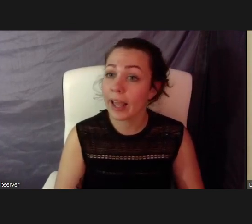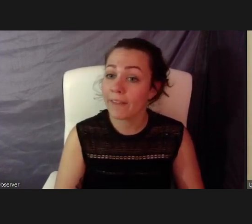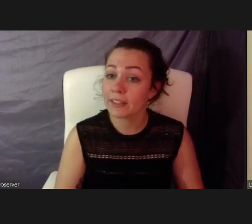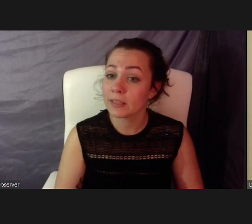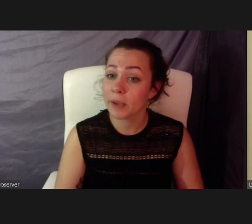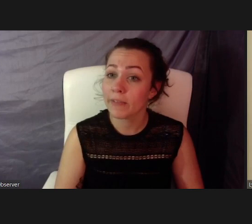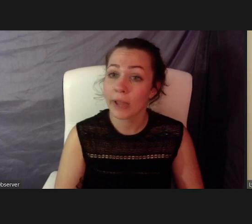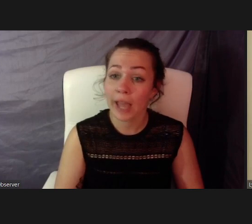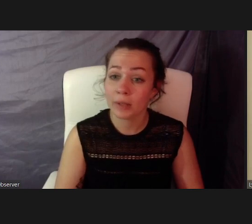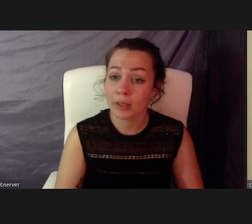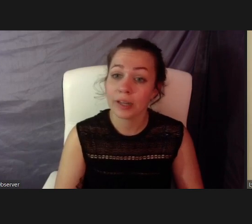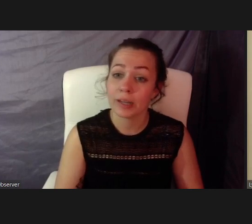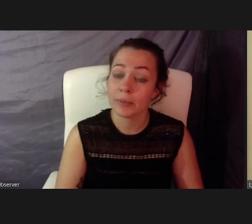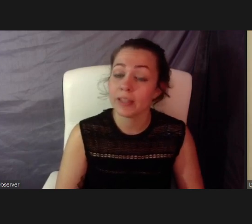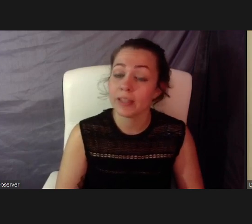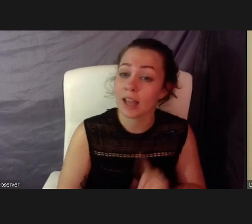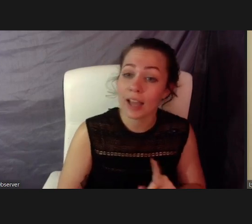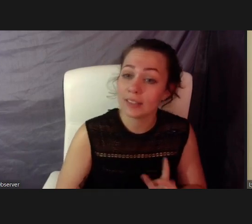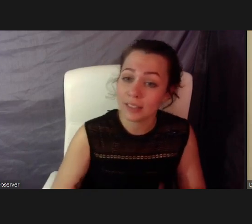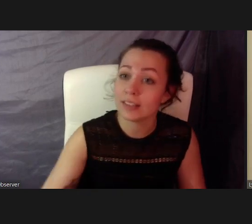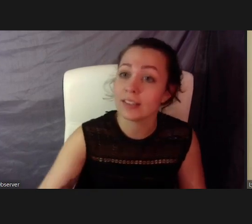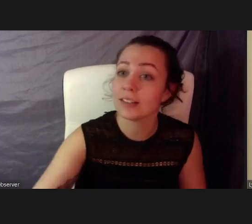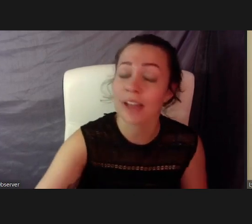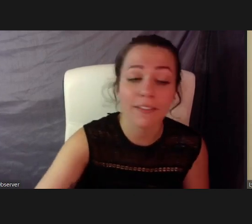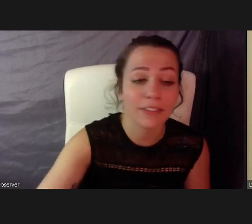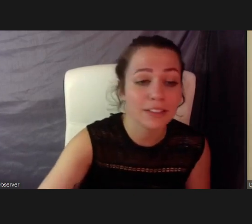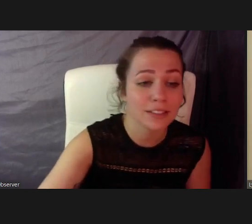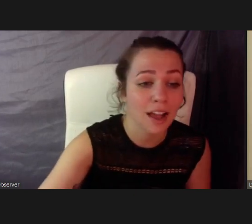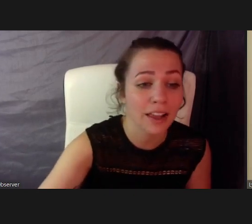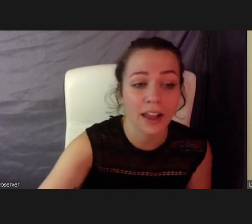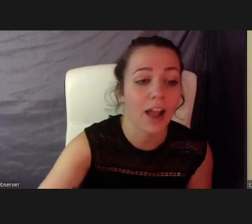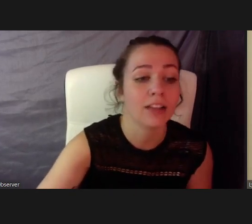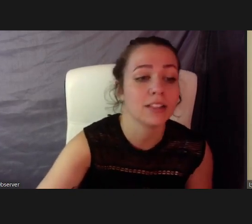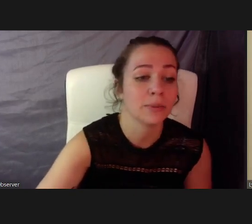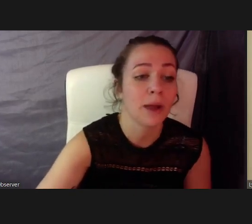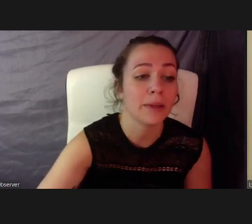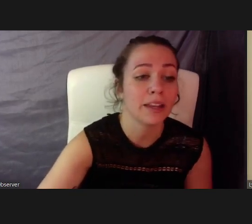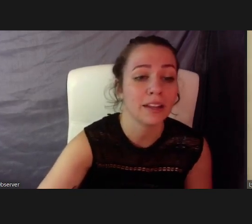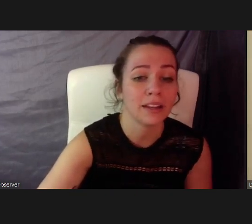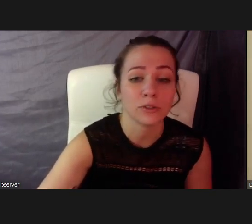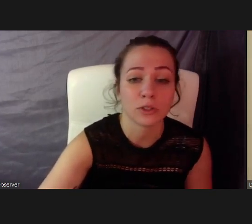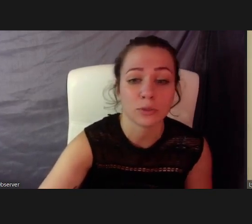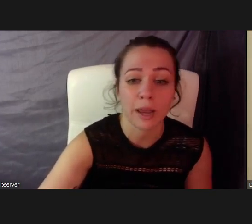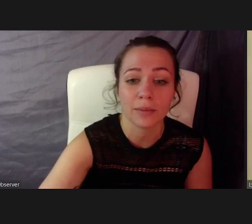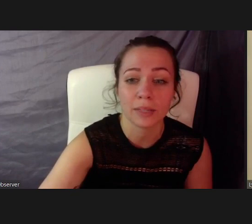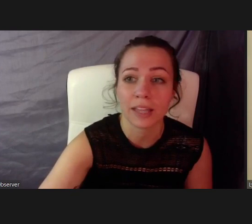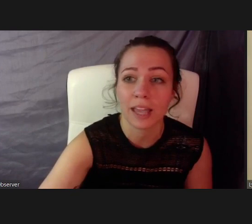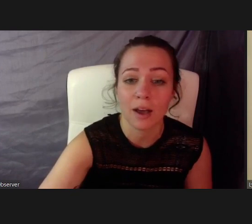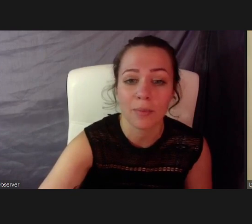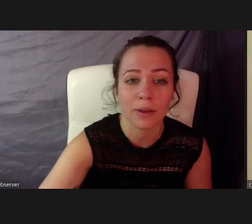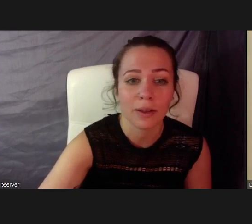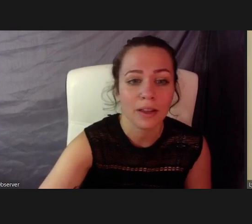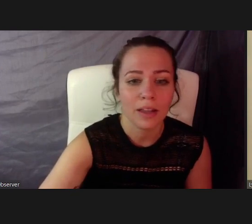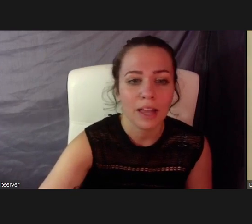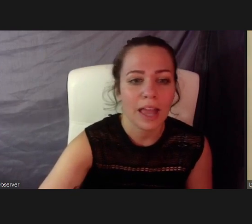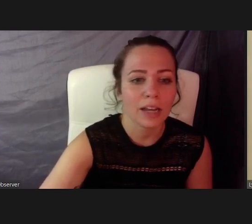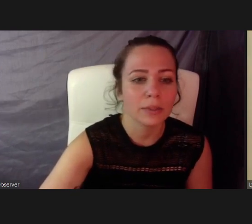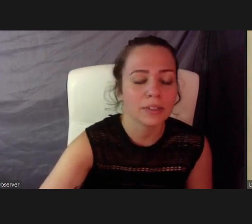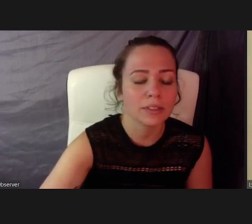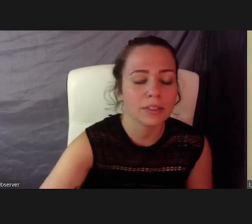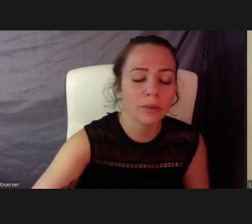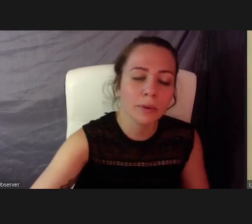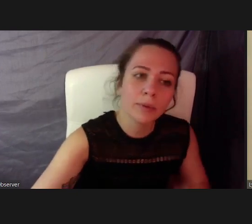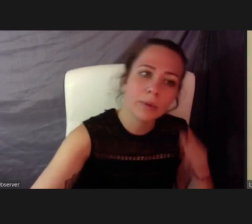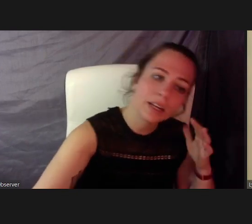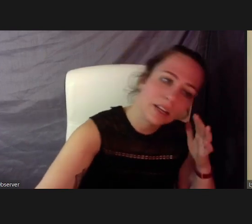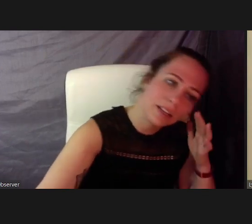glad I have this in my vocabulary because I didn't have this on, I didn't prep it, and it just randomly came up. Mm-hmm. And it was,